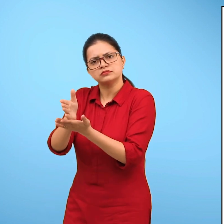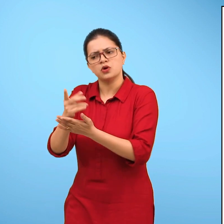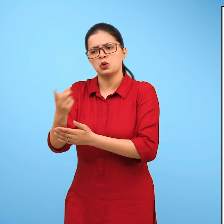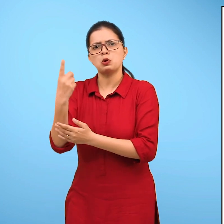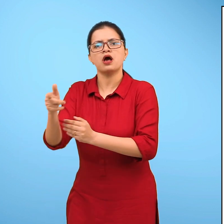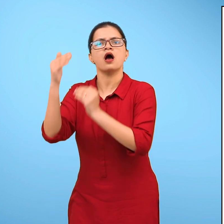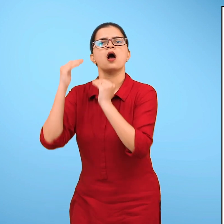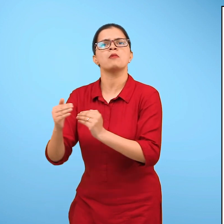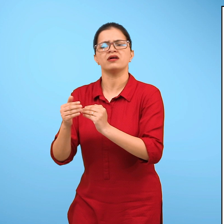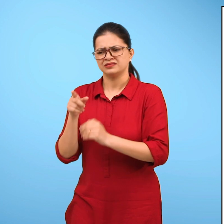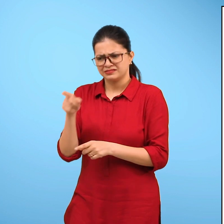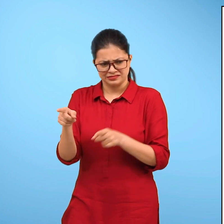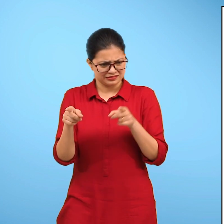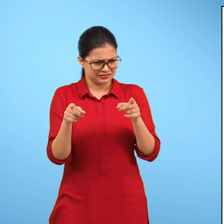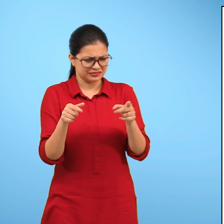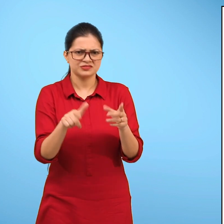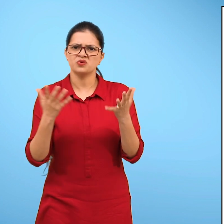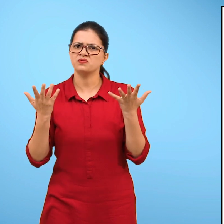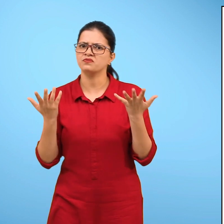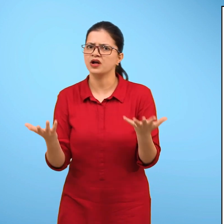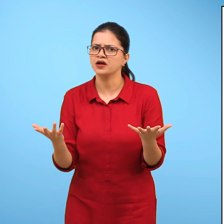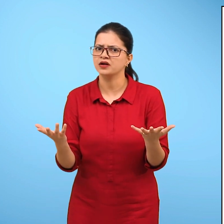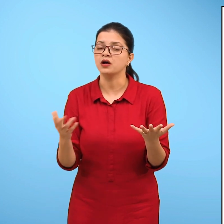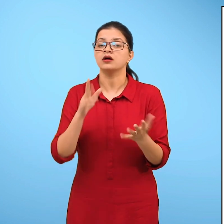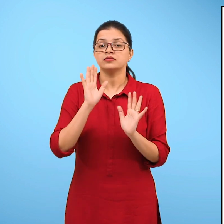Why are we unable to move some parts at all?